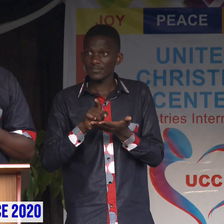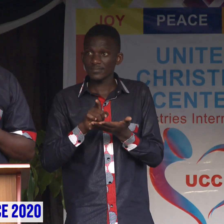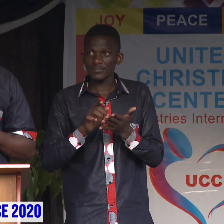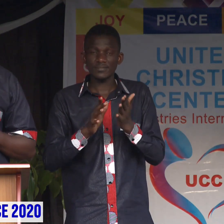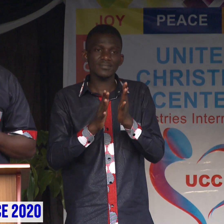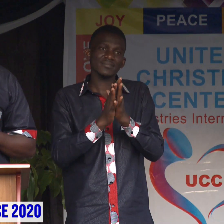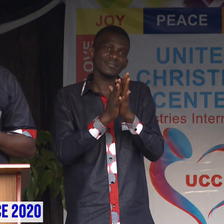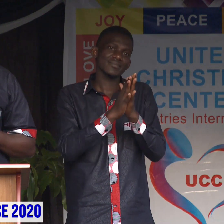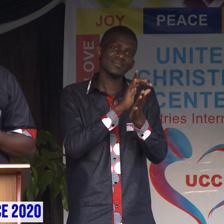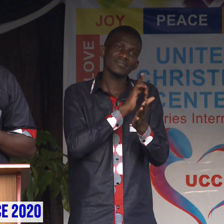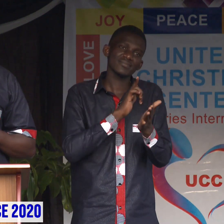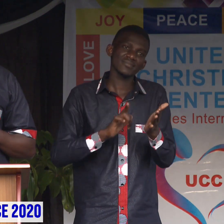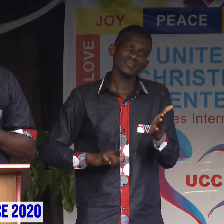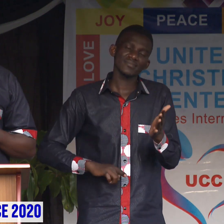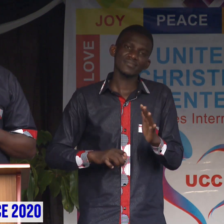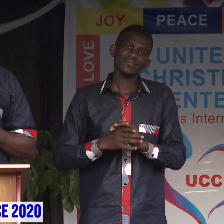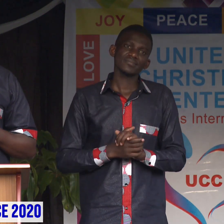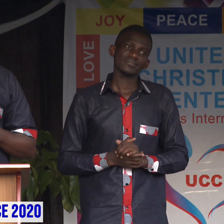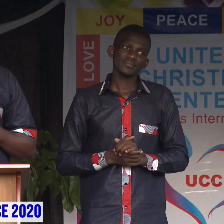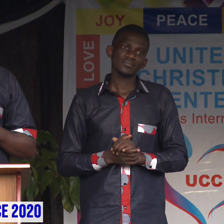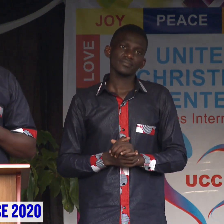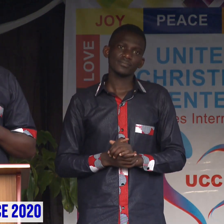Yes, you are. Praise be to Jesus.